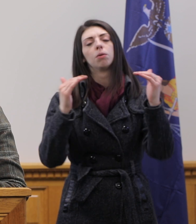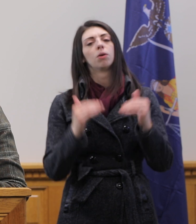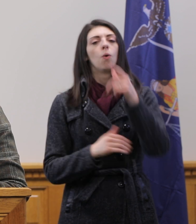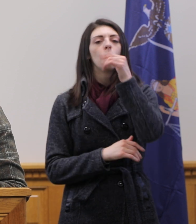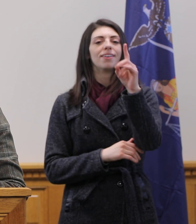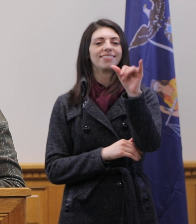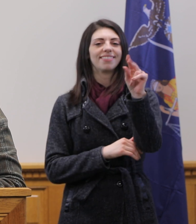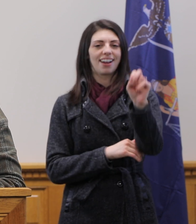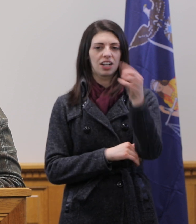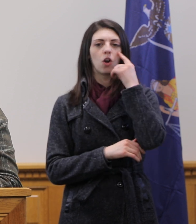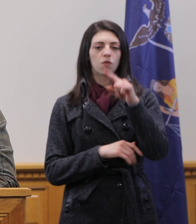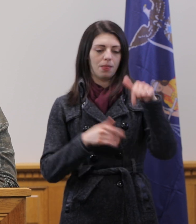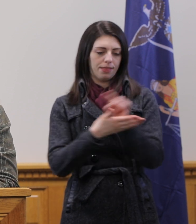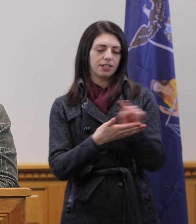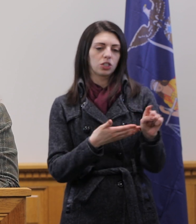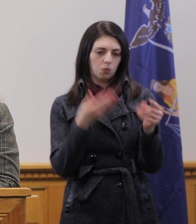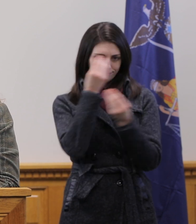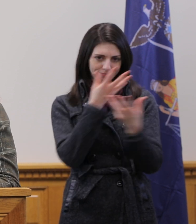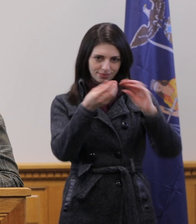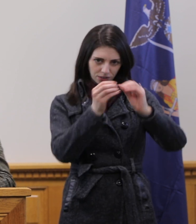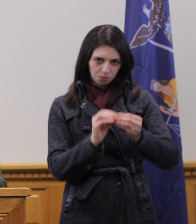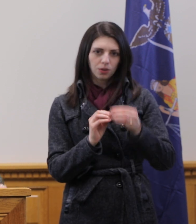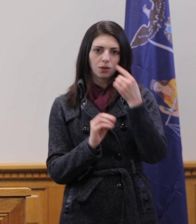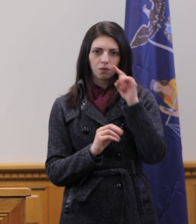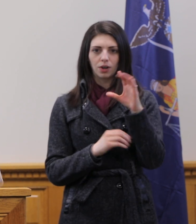is here to share this week's report from the County Health Department.